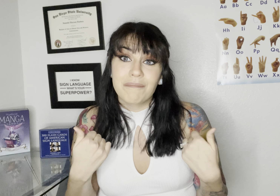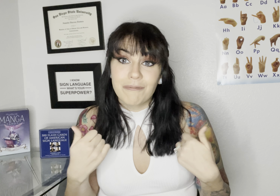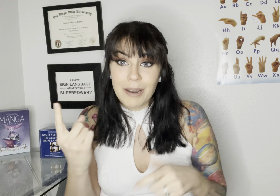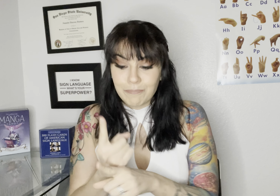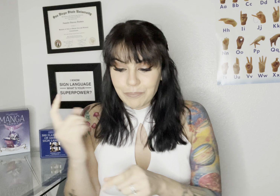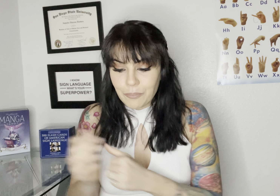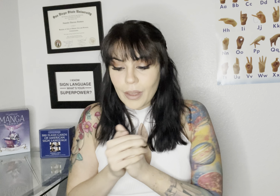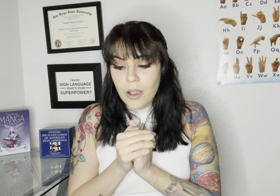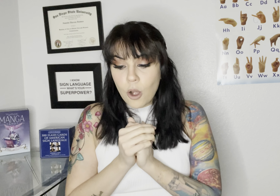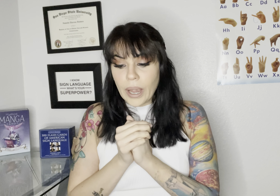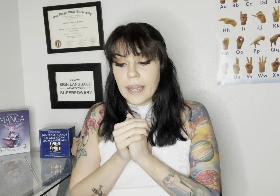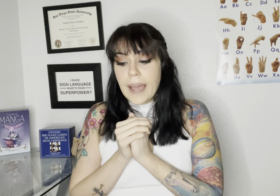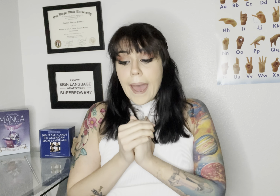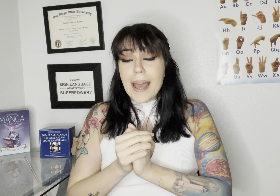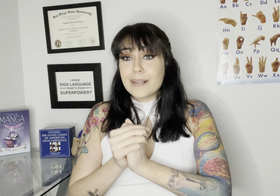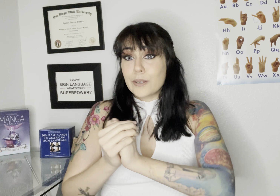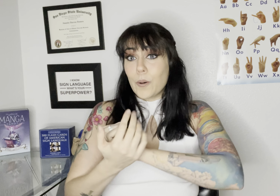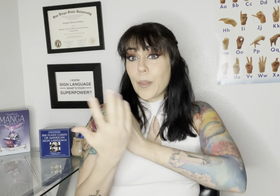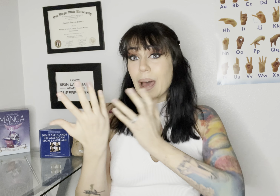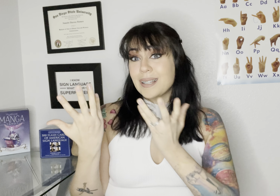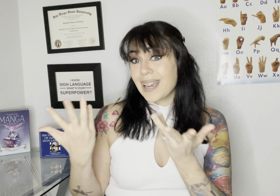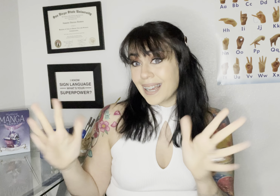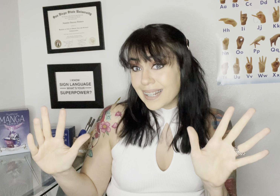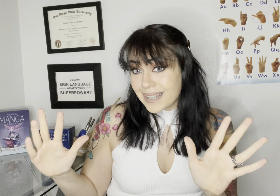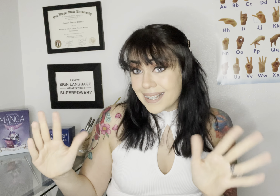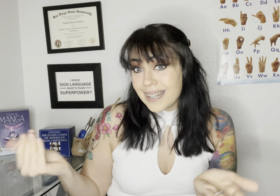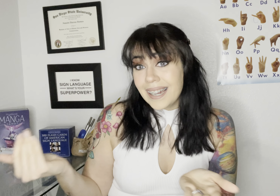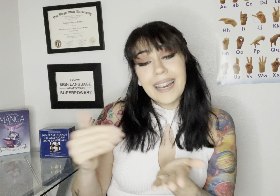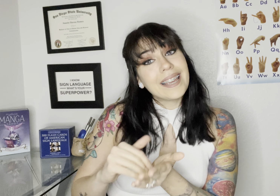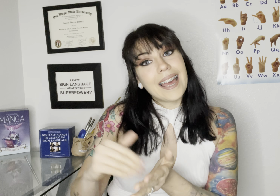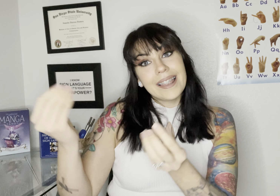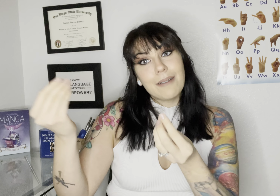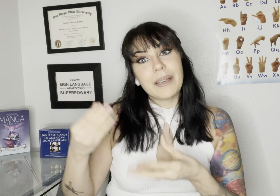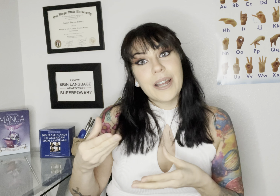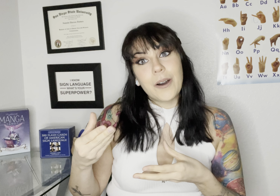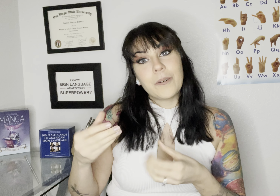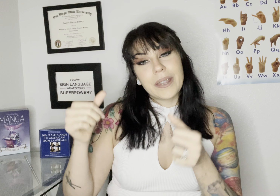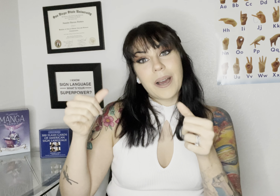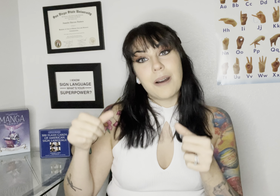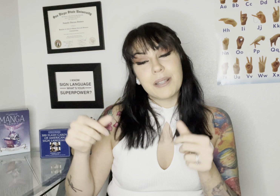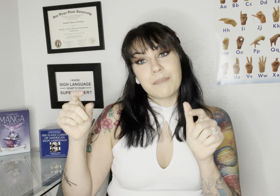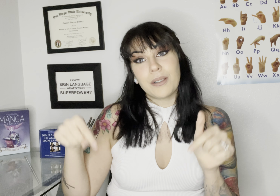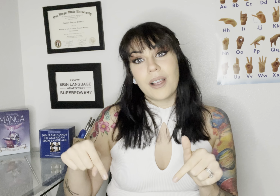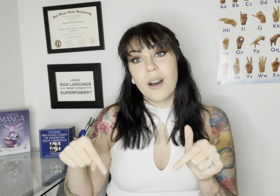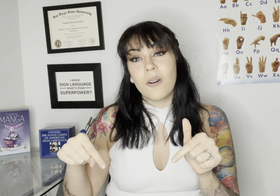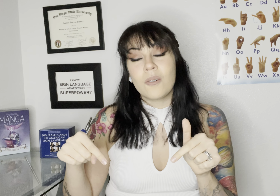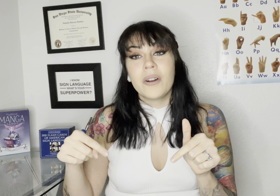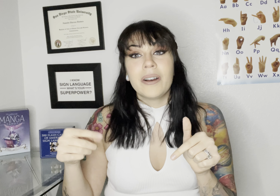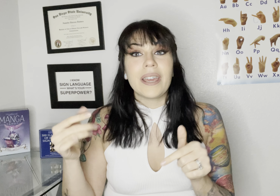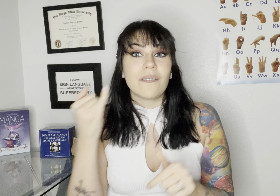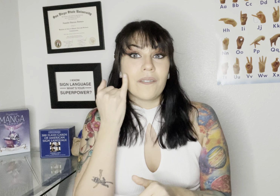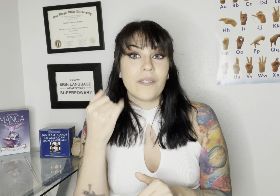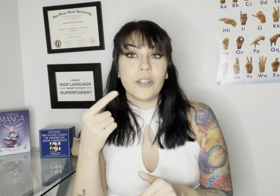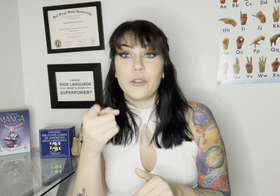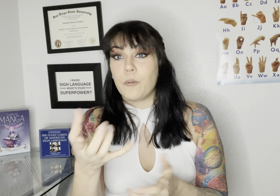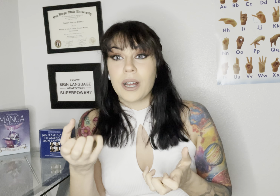right? Okay, and so that's it. Again, let me know in the comments below if you want